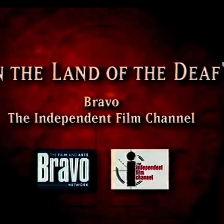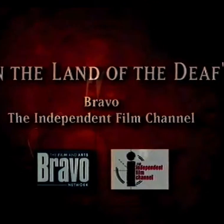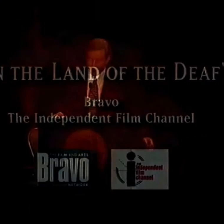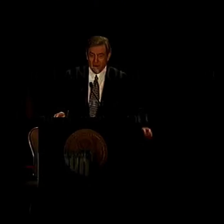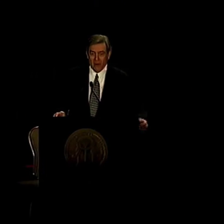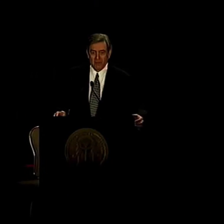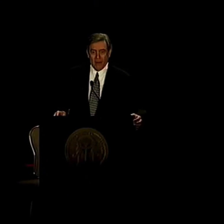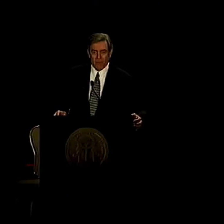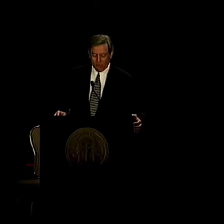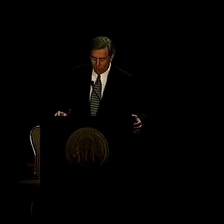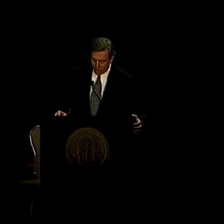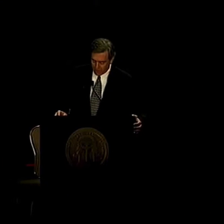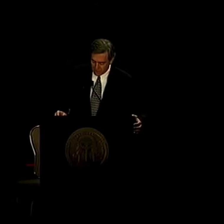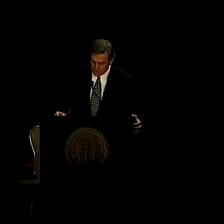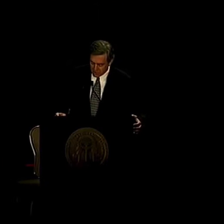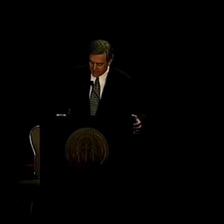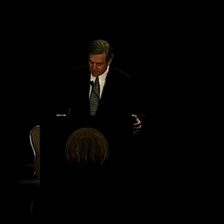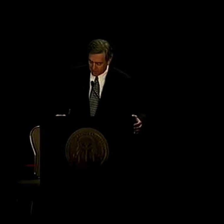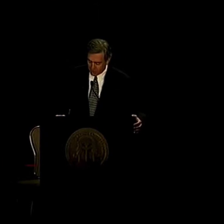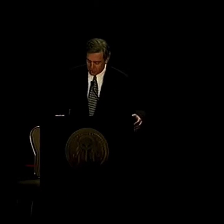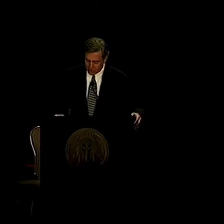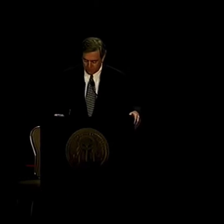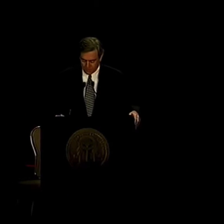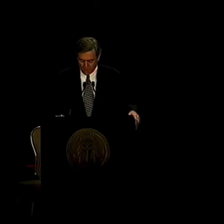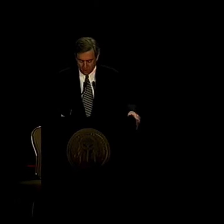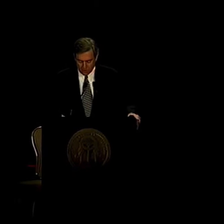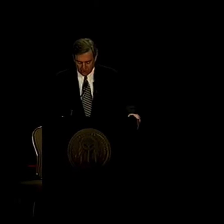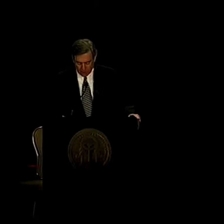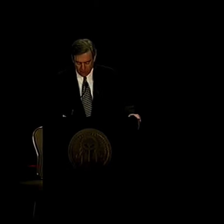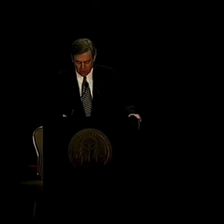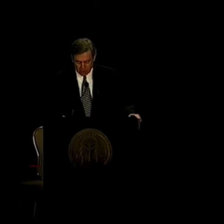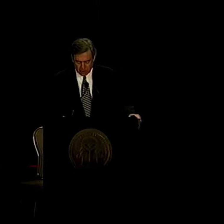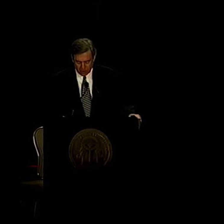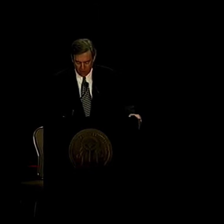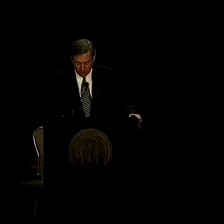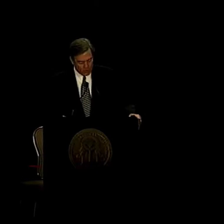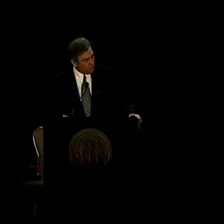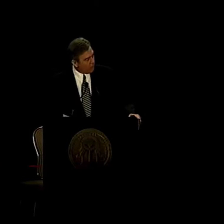And here to accept the award is executive producer Serge LaLou.